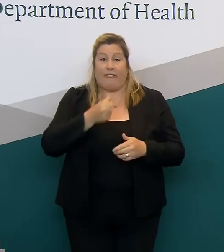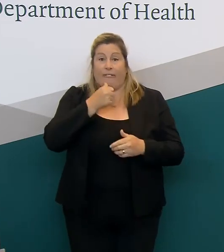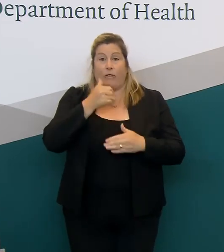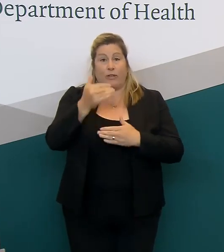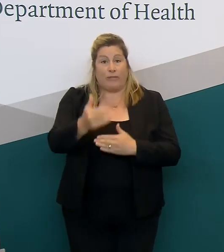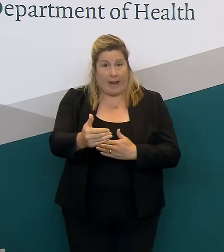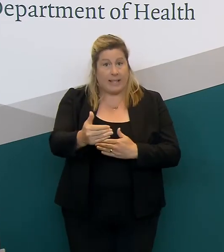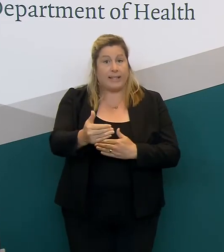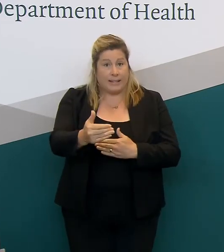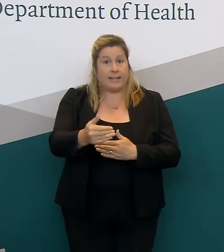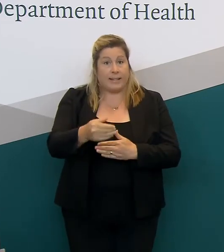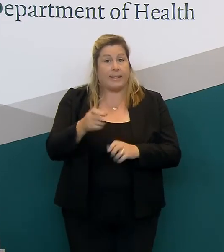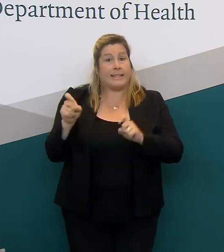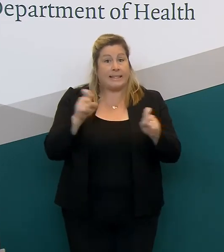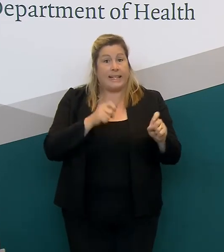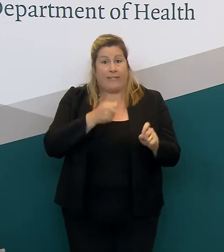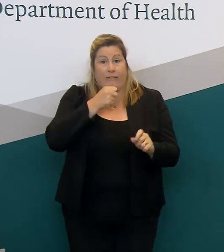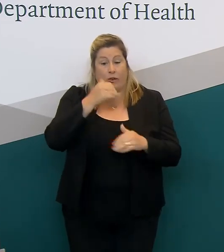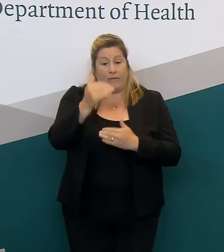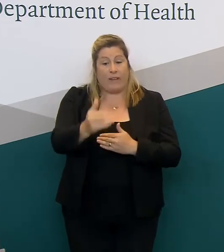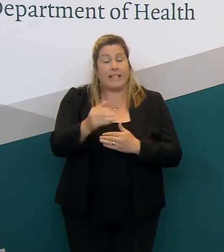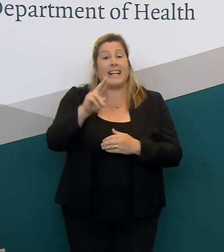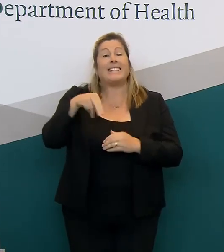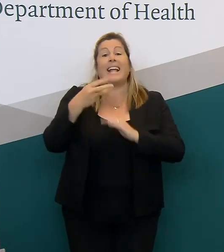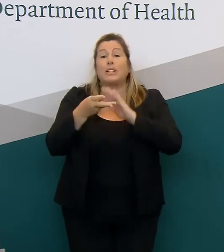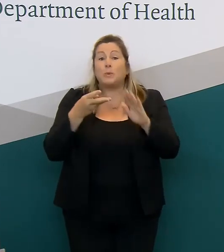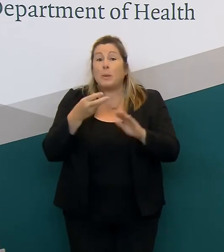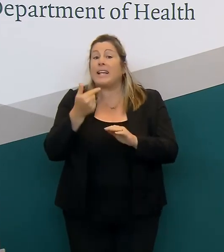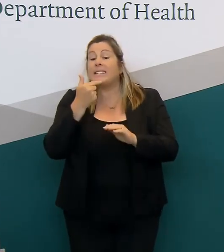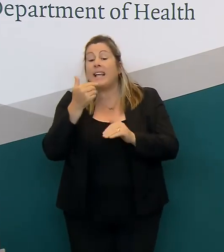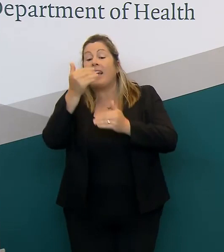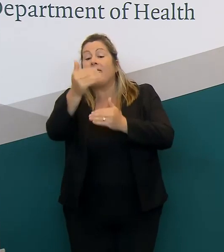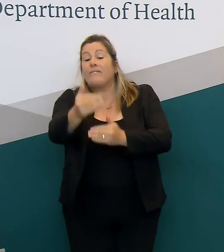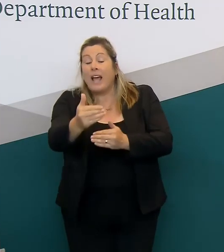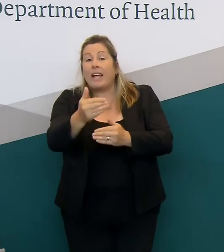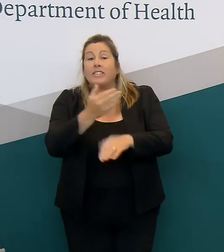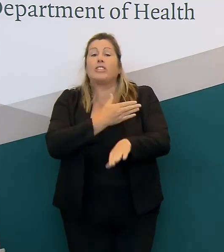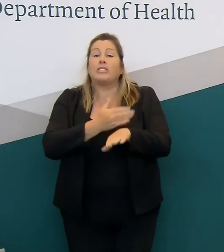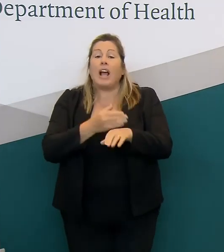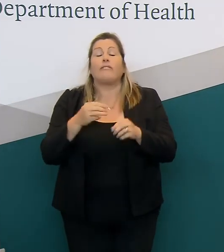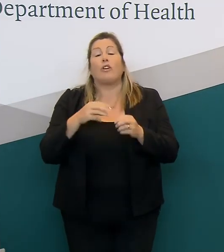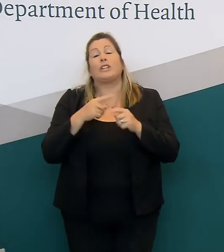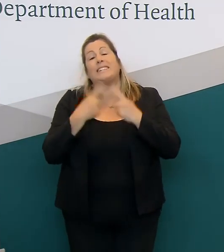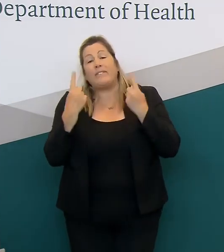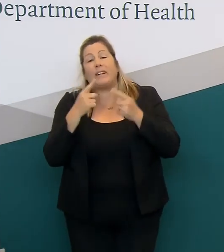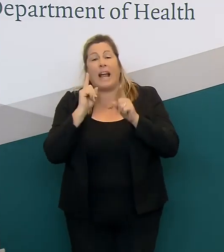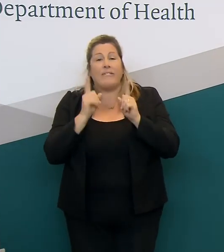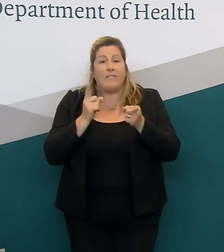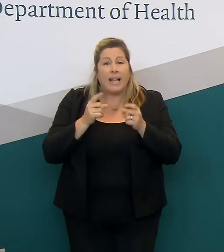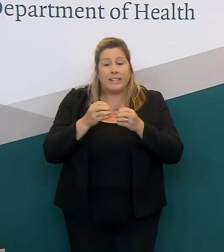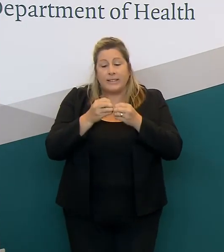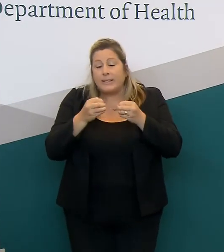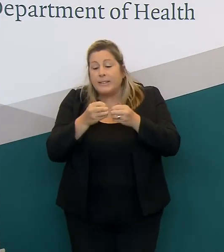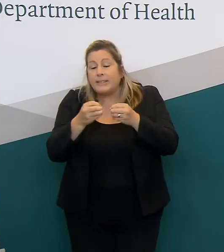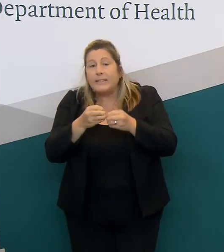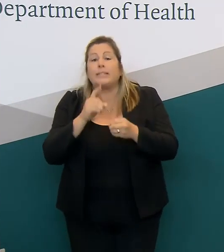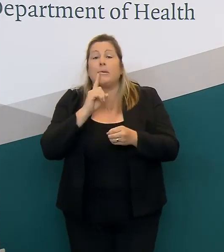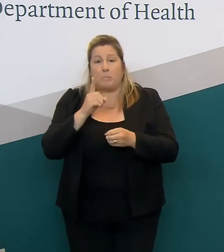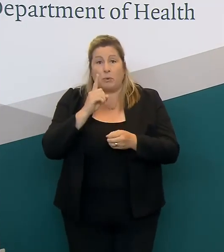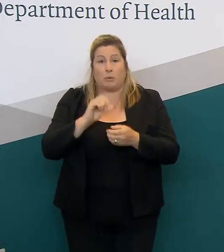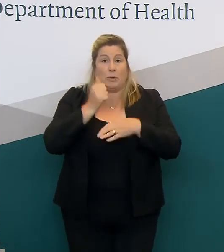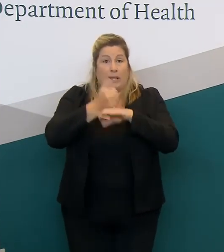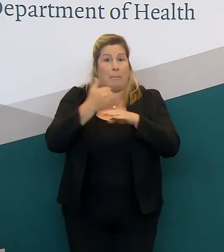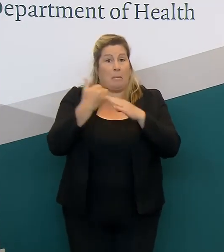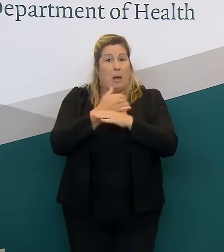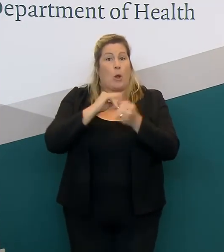so right now, that's still the advice. Next week, phase two, we provide for different advice. And we'll set all that out once the government makes its